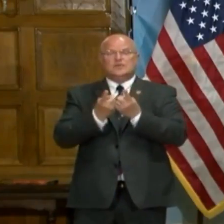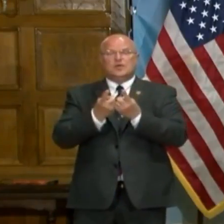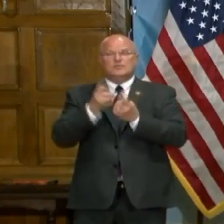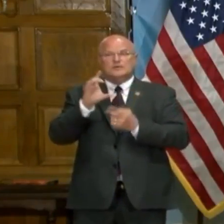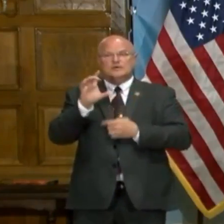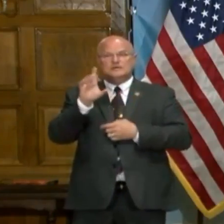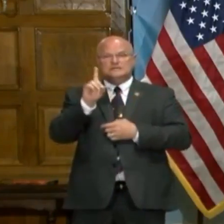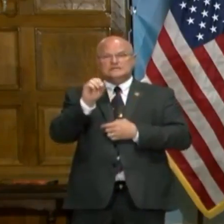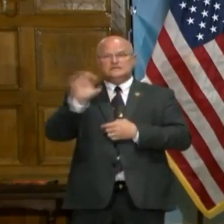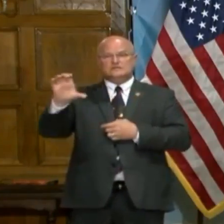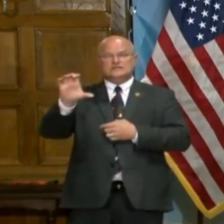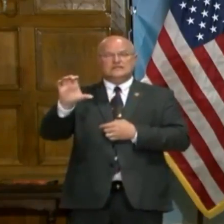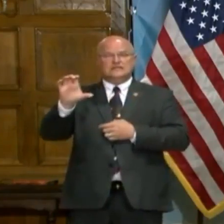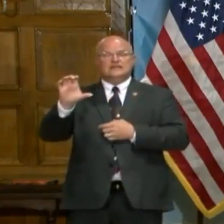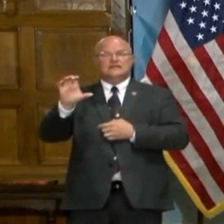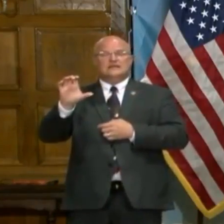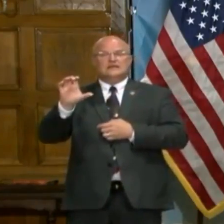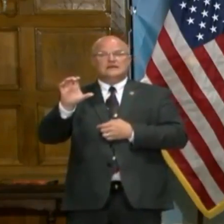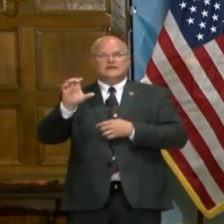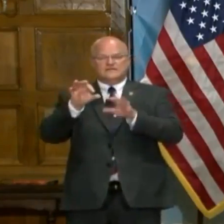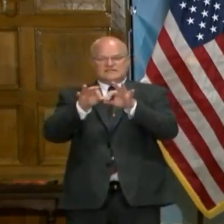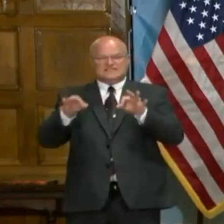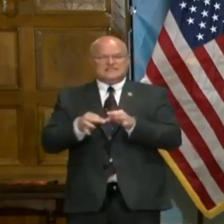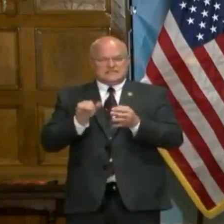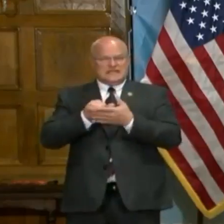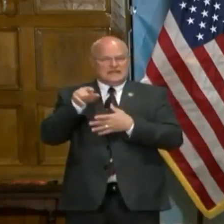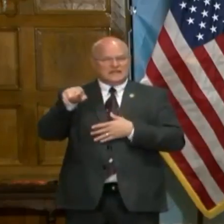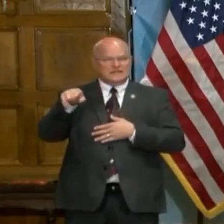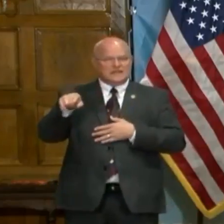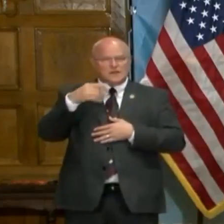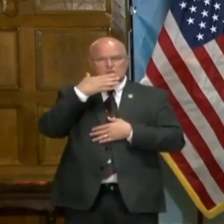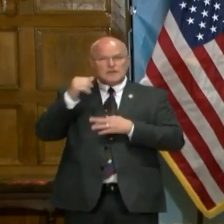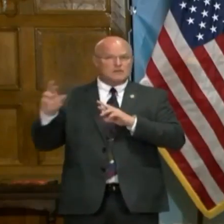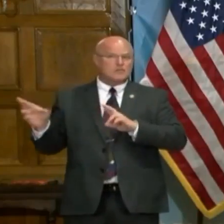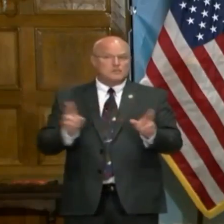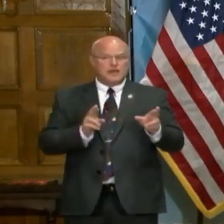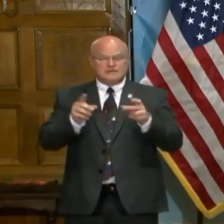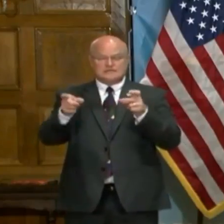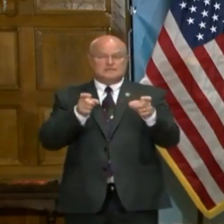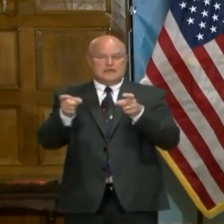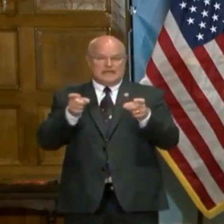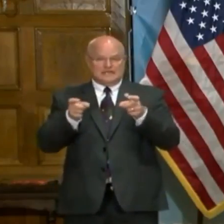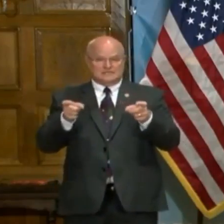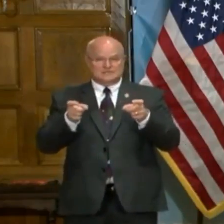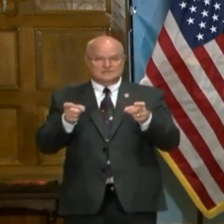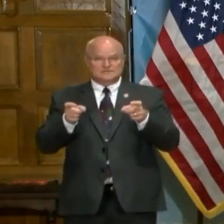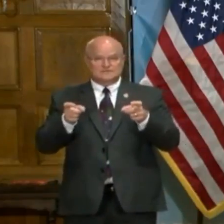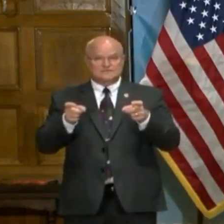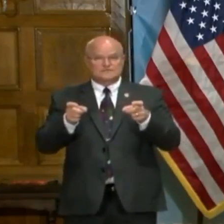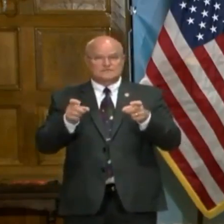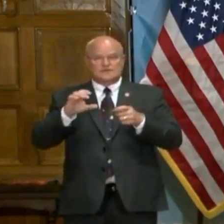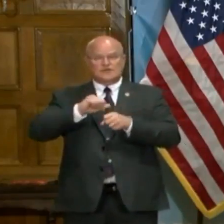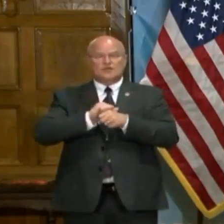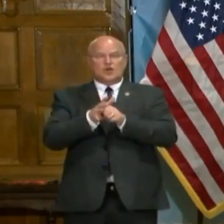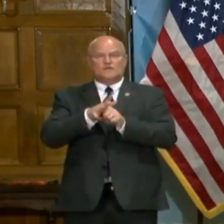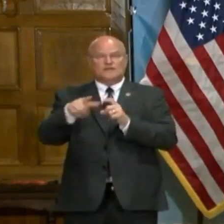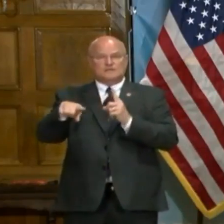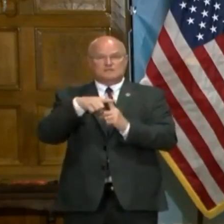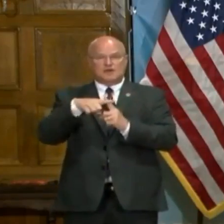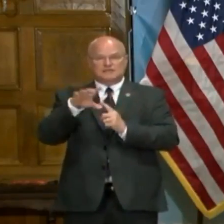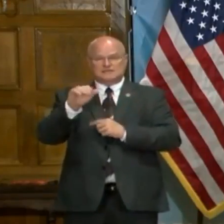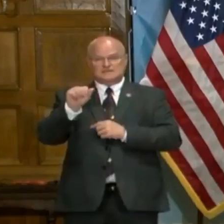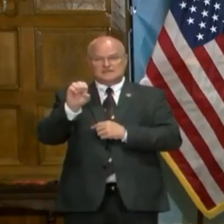of Corrections facilities, which were better prepared to manage a COVID